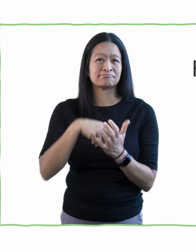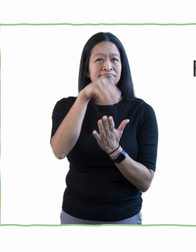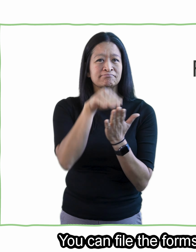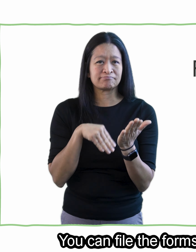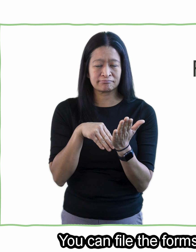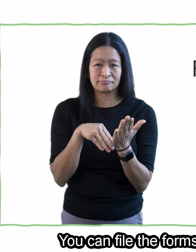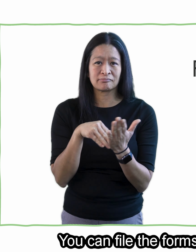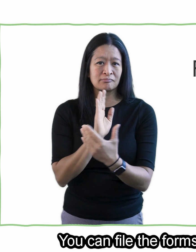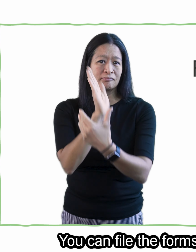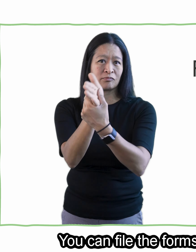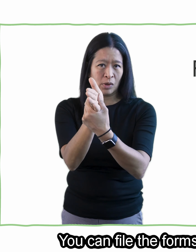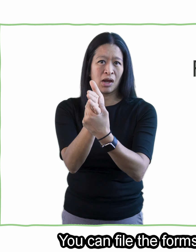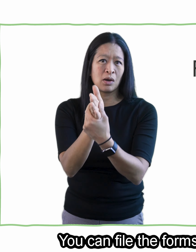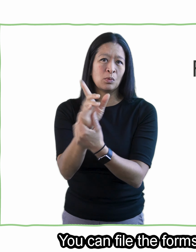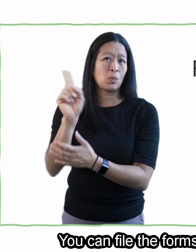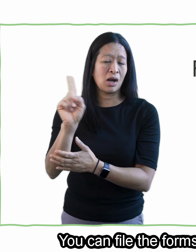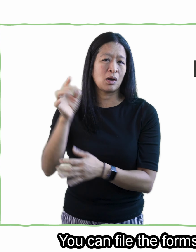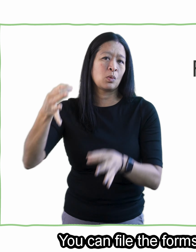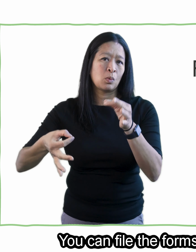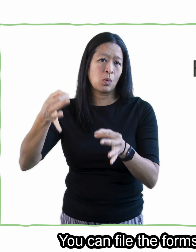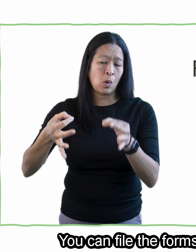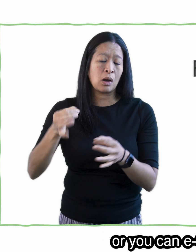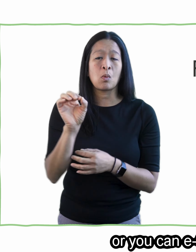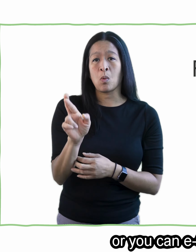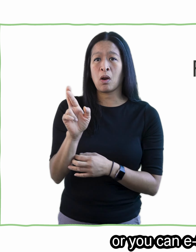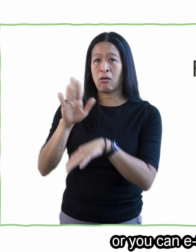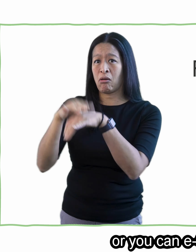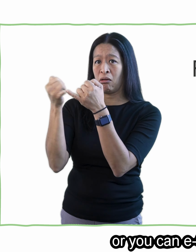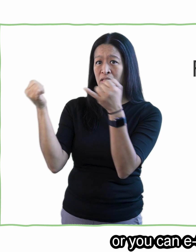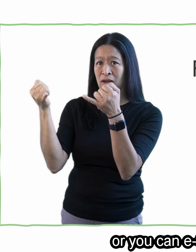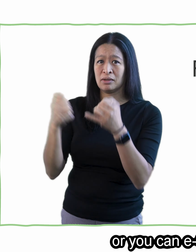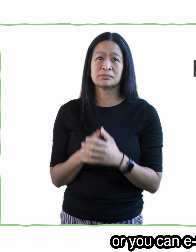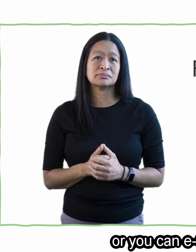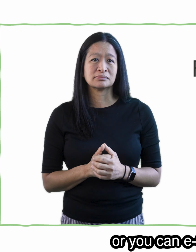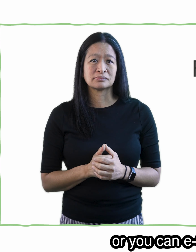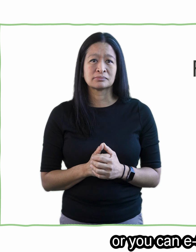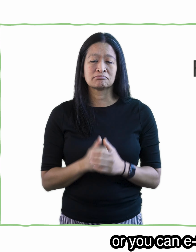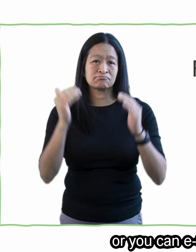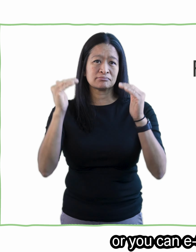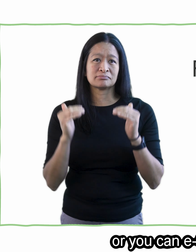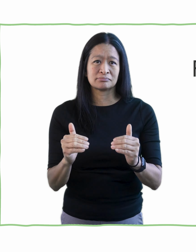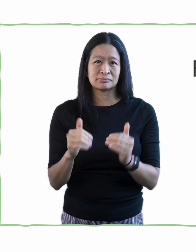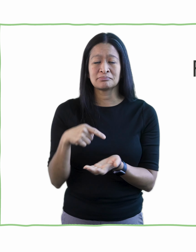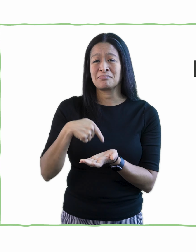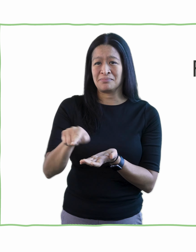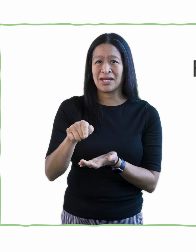You can file the forms at the courthouse, or you can e-file online. You